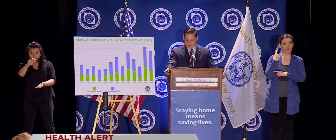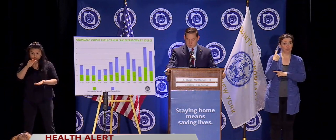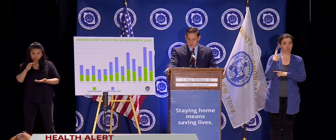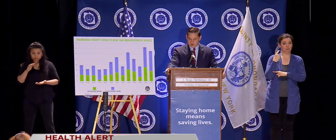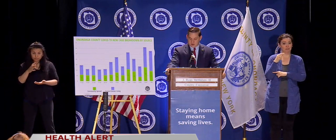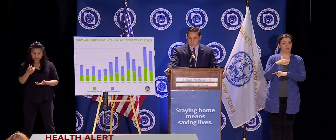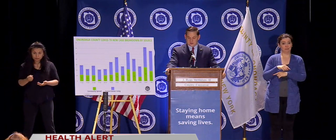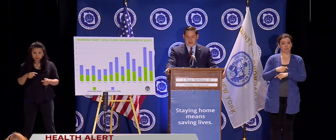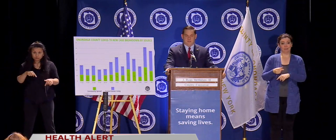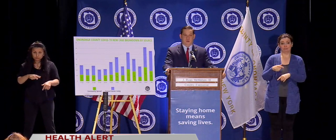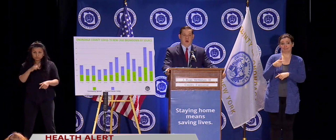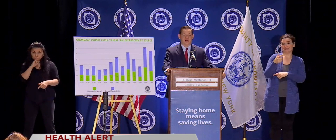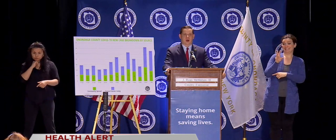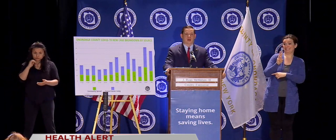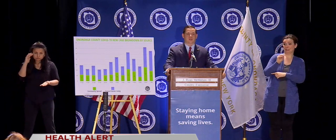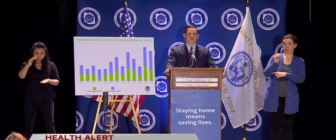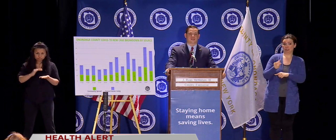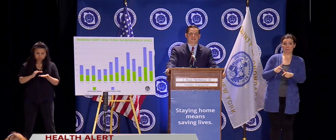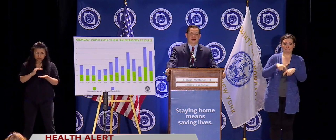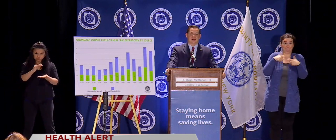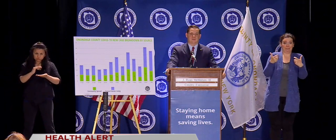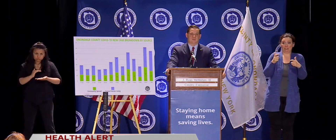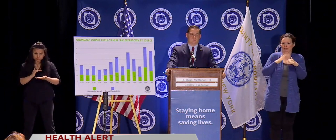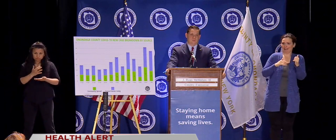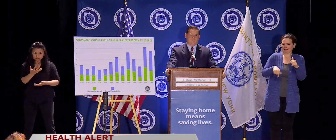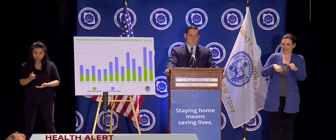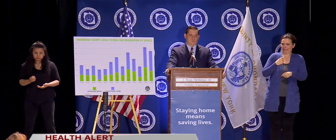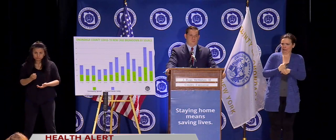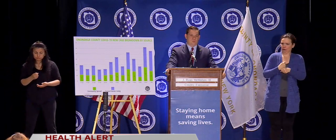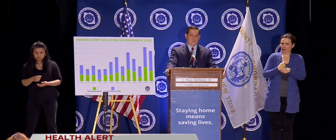year. That brought our year-to-date